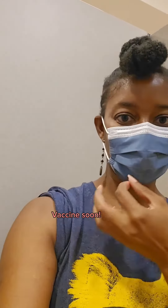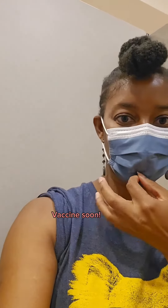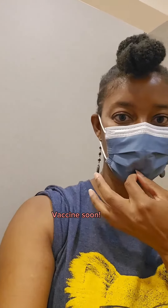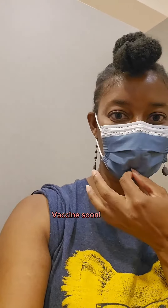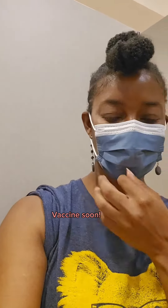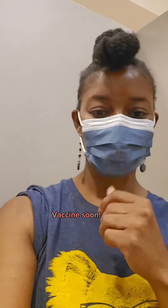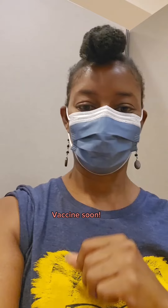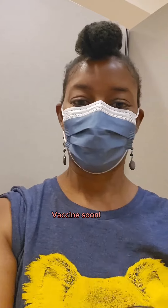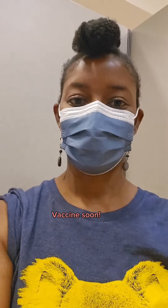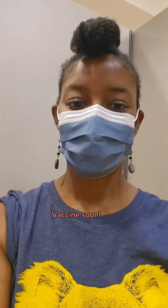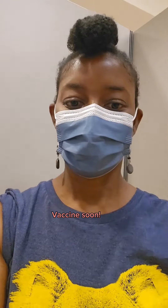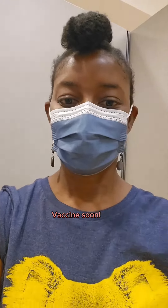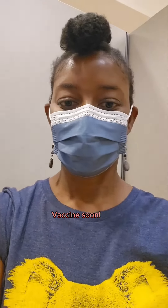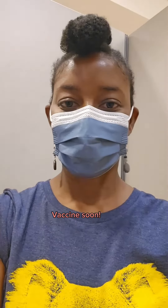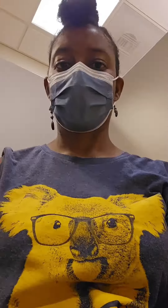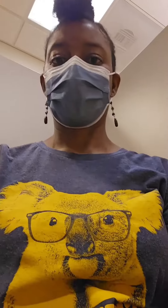Vaccine, soon.